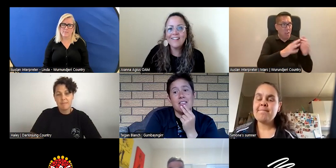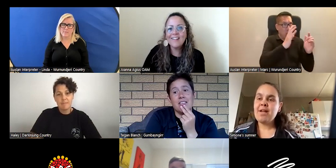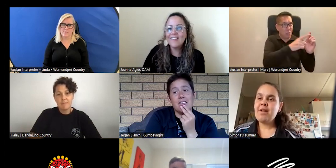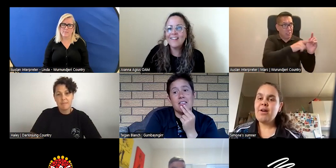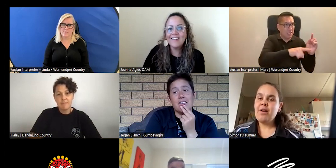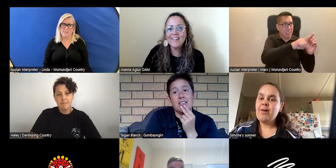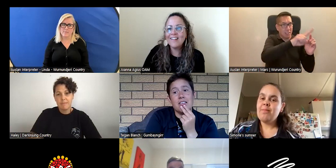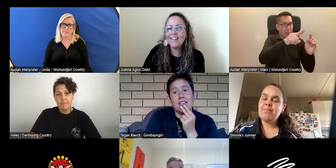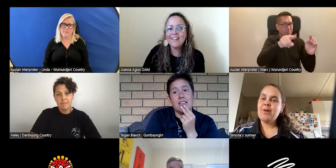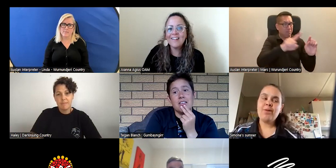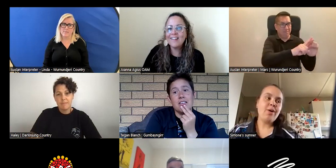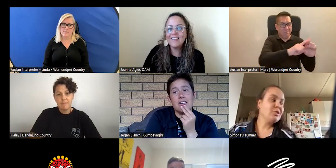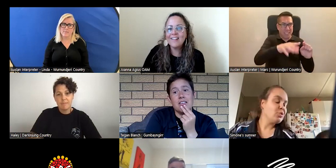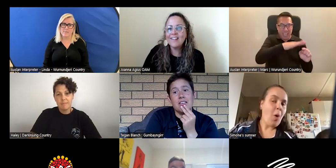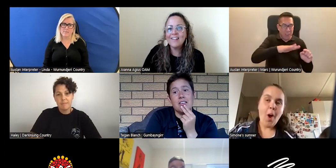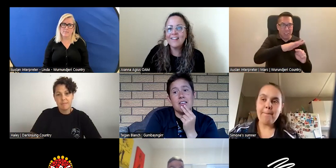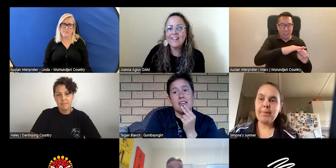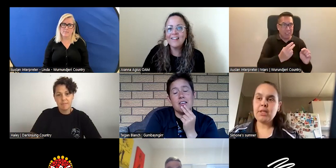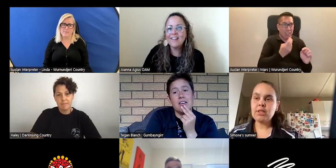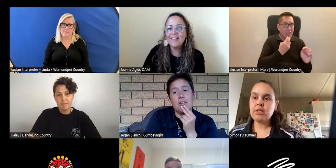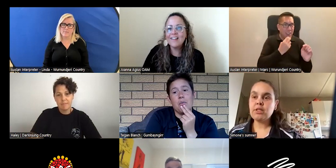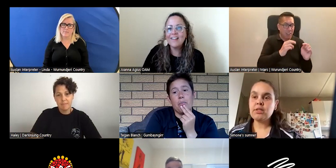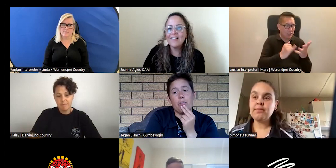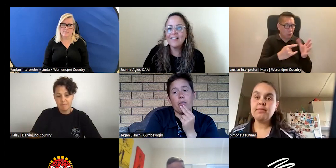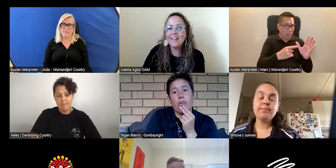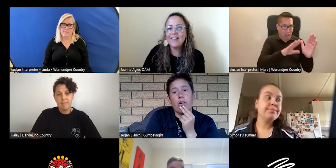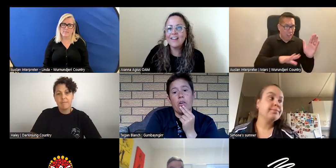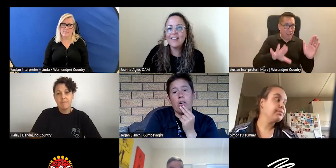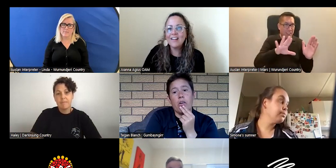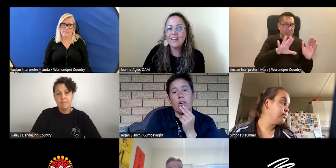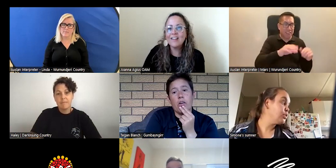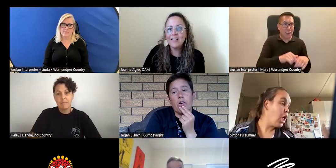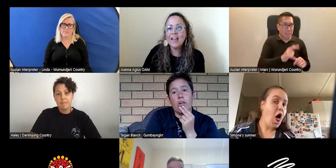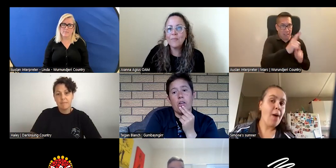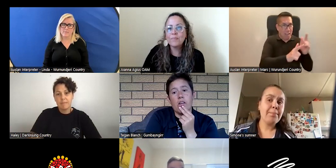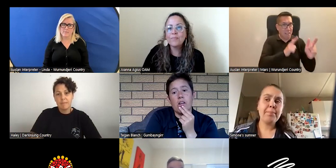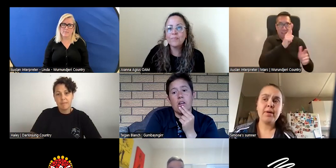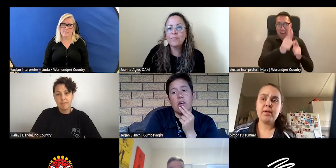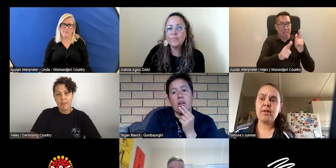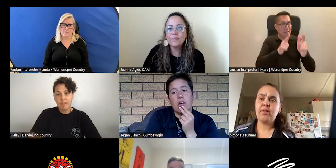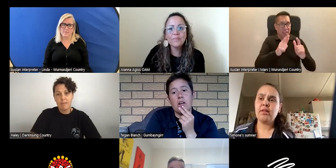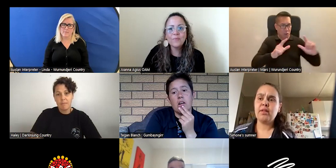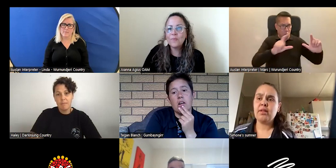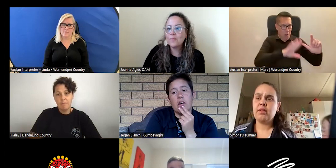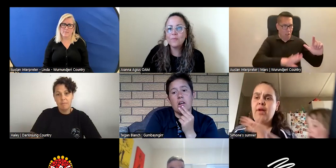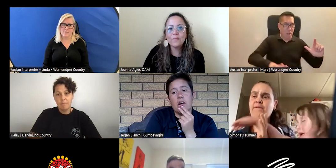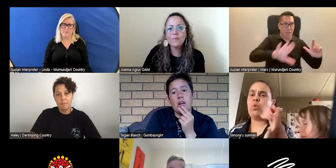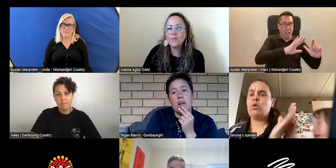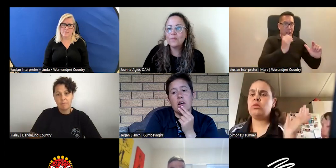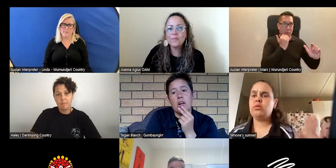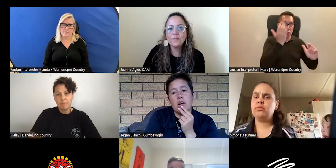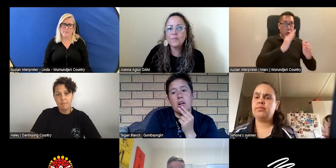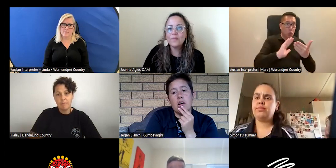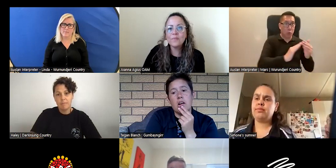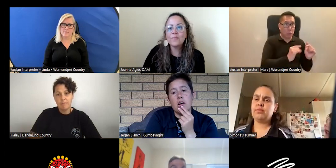Adjuna, Port Lincoln, Yalata, Scadesco. Every one of our Aboriginal